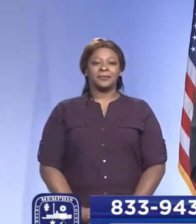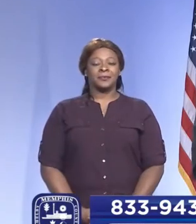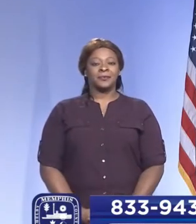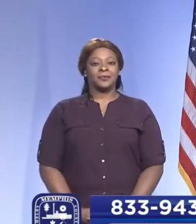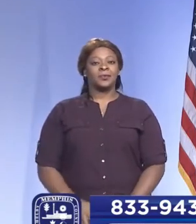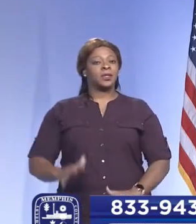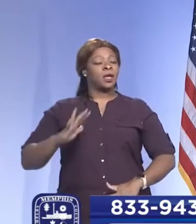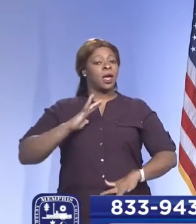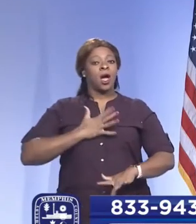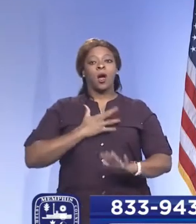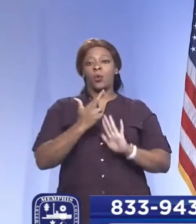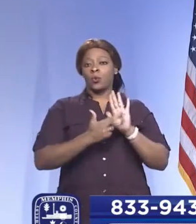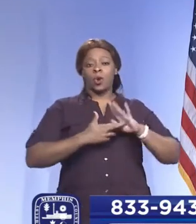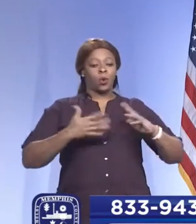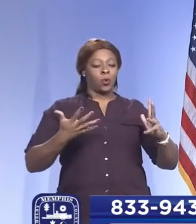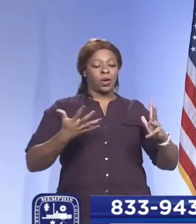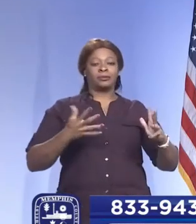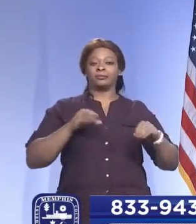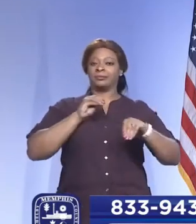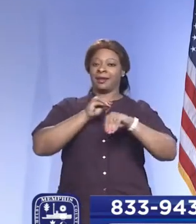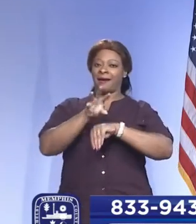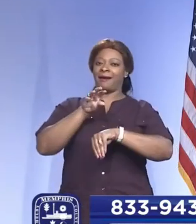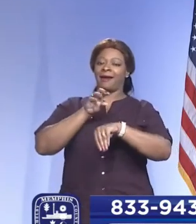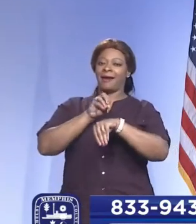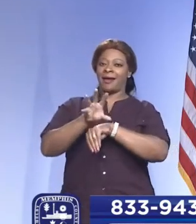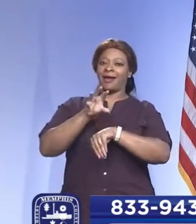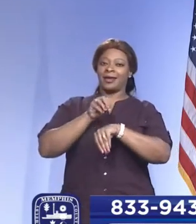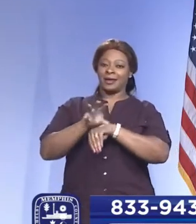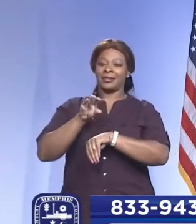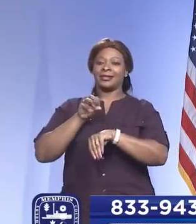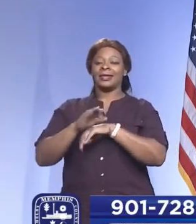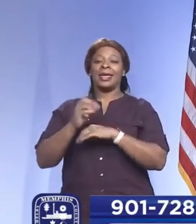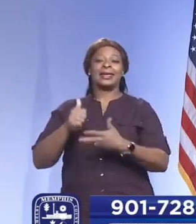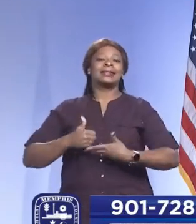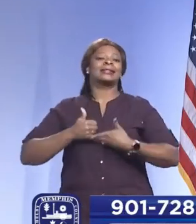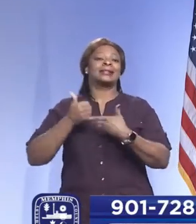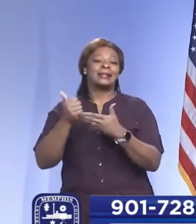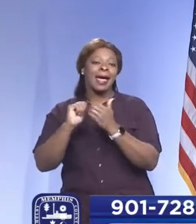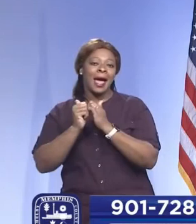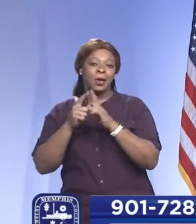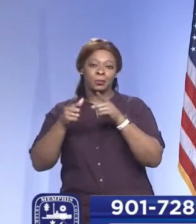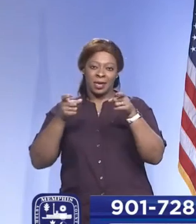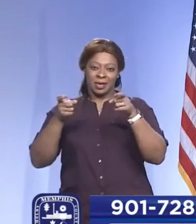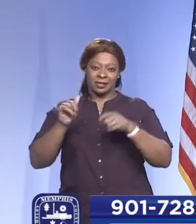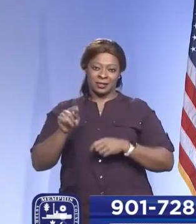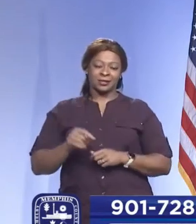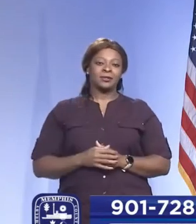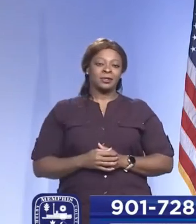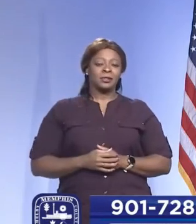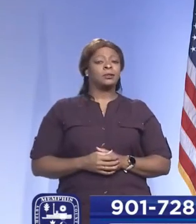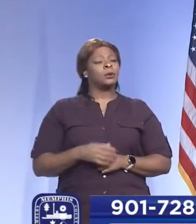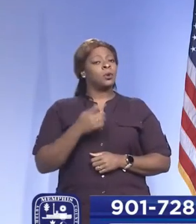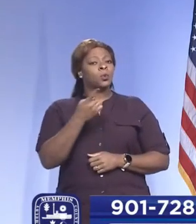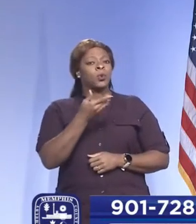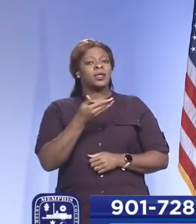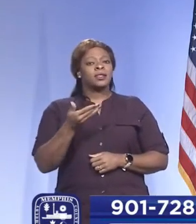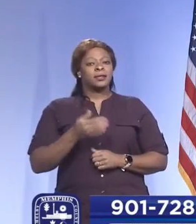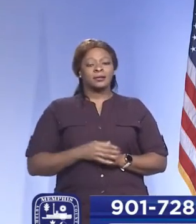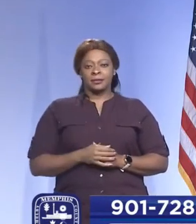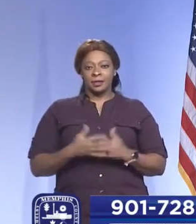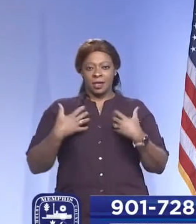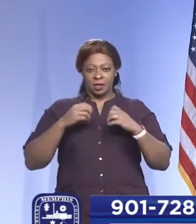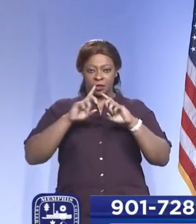Our role is primarily to provide guidance and technical assistance. Now, one thing that the